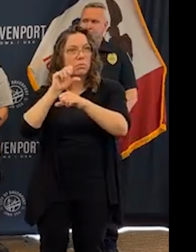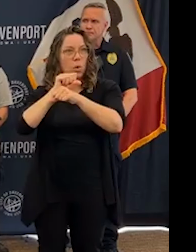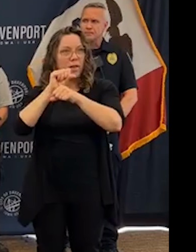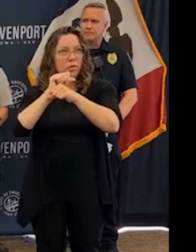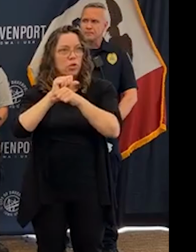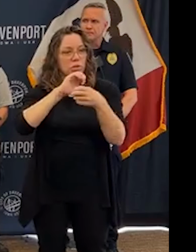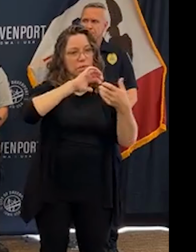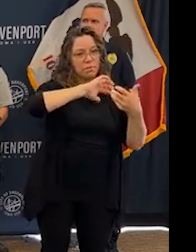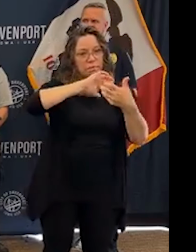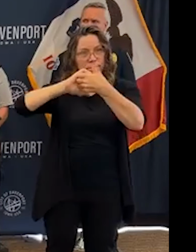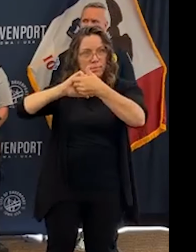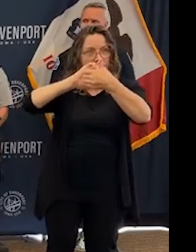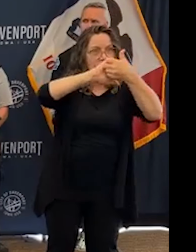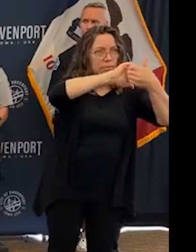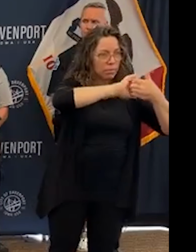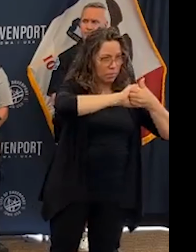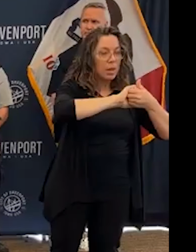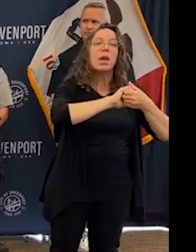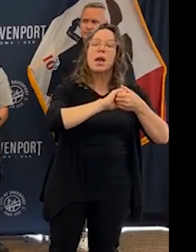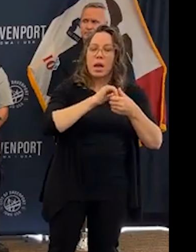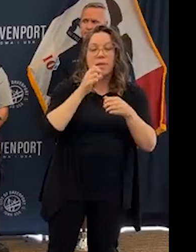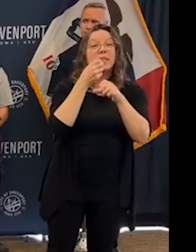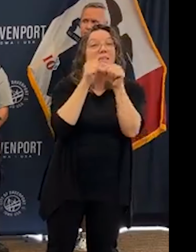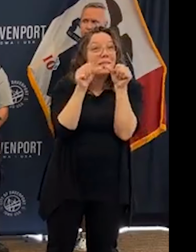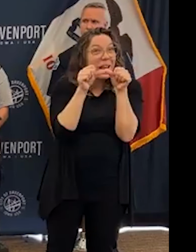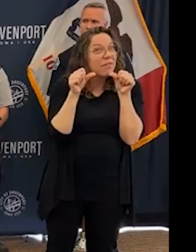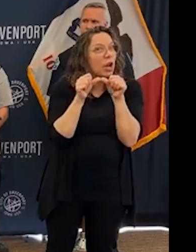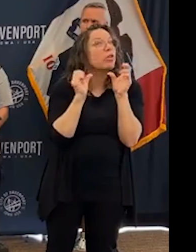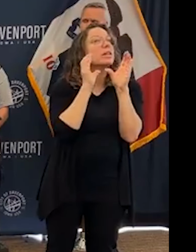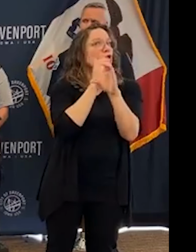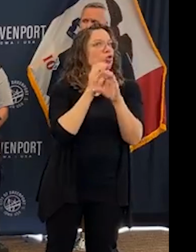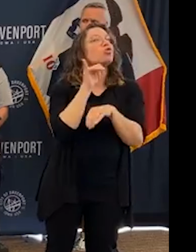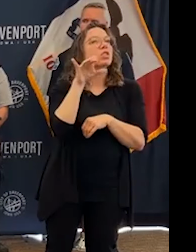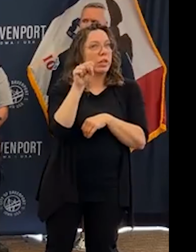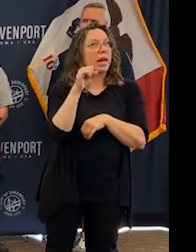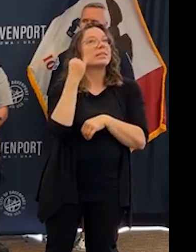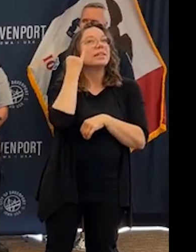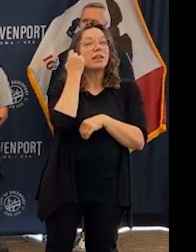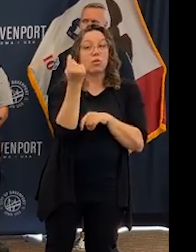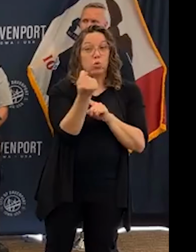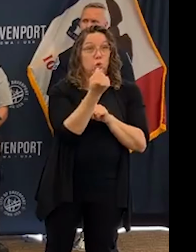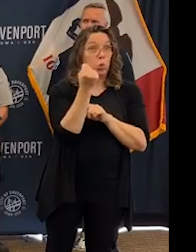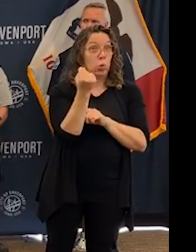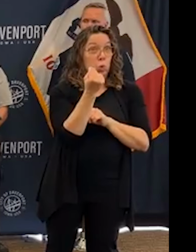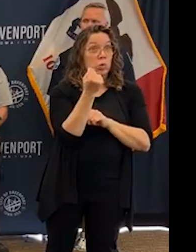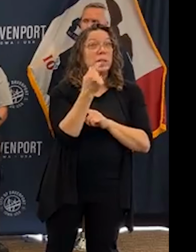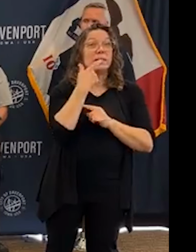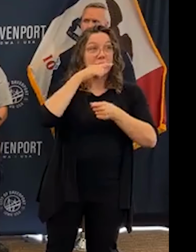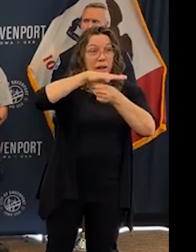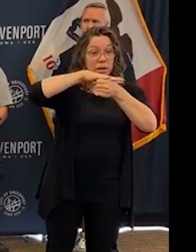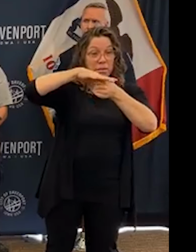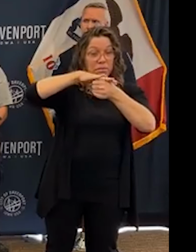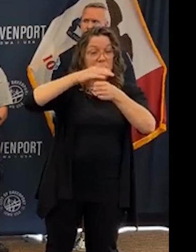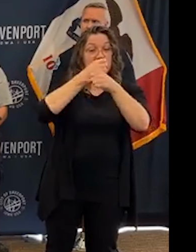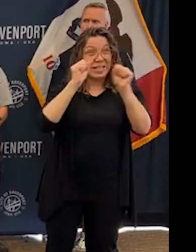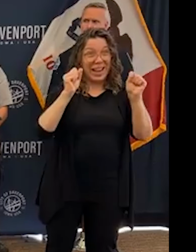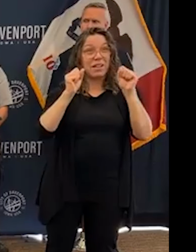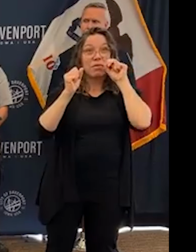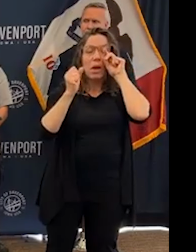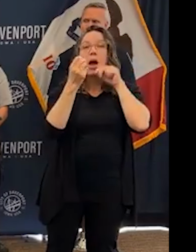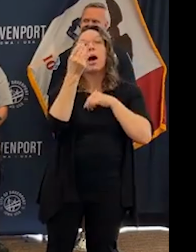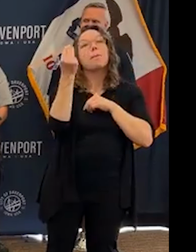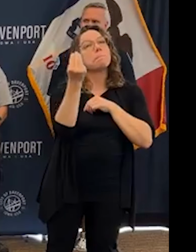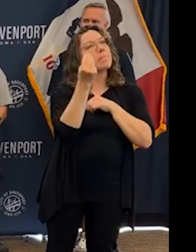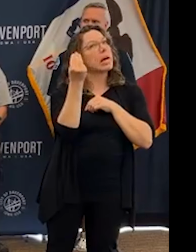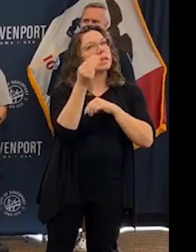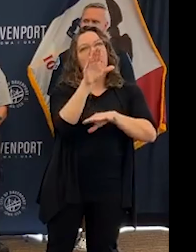searching the entire safe area that was deemed safe on Tuesday. Monday, the building was still in motion, and